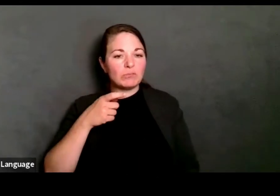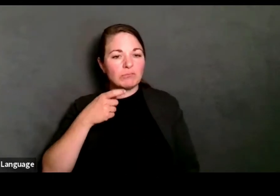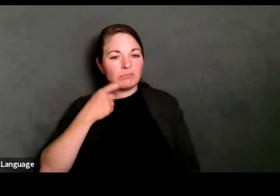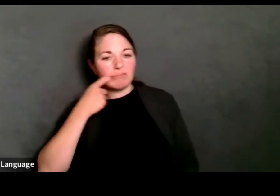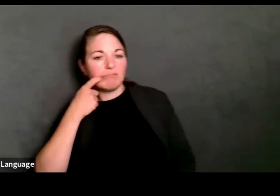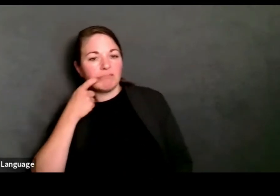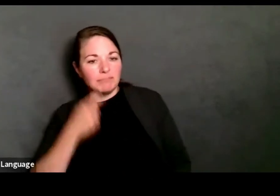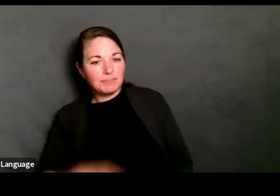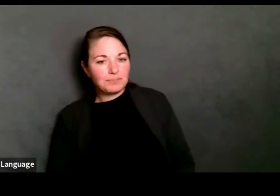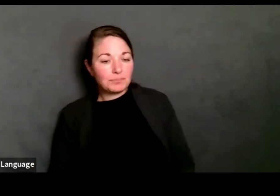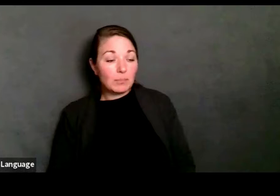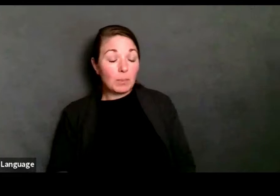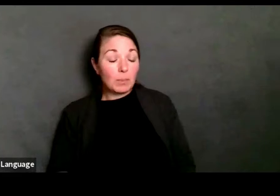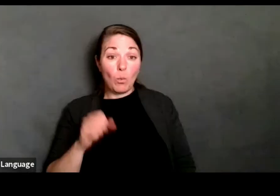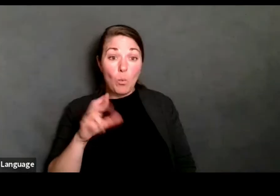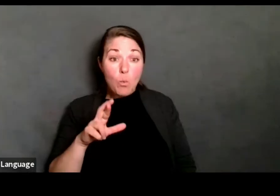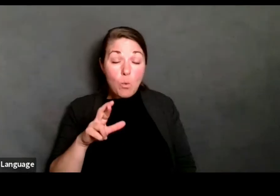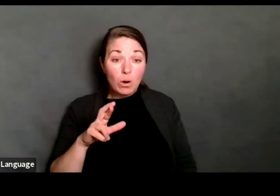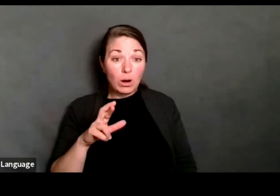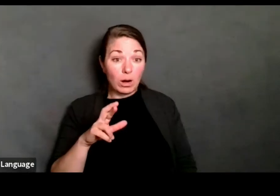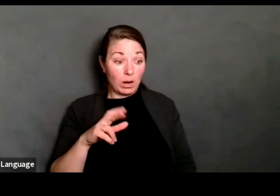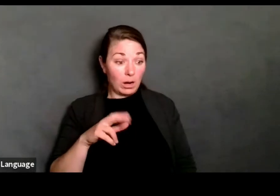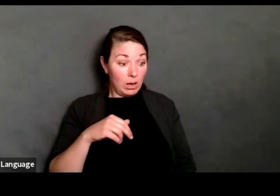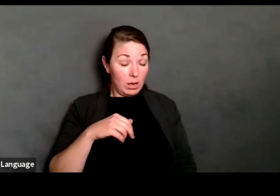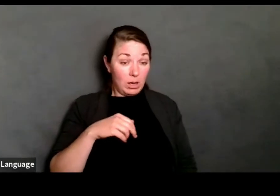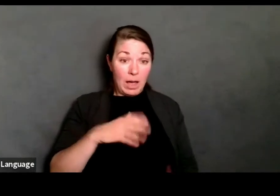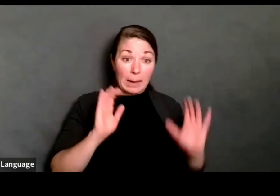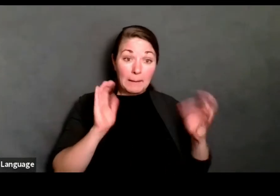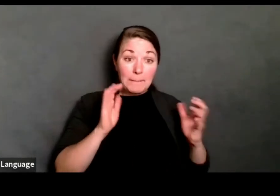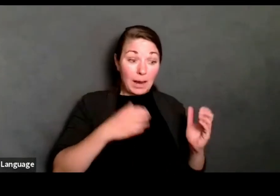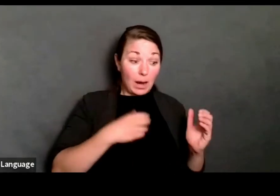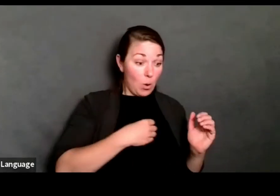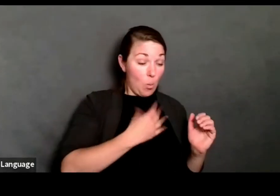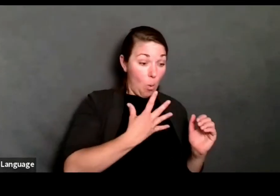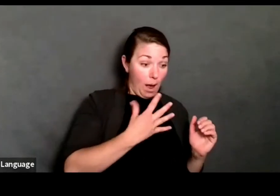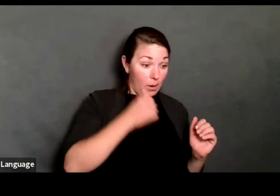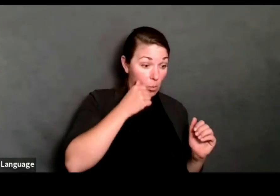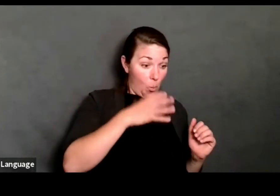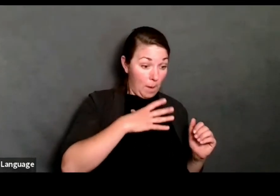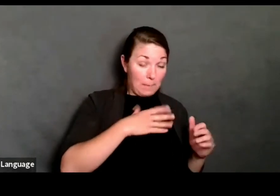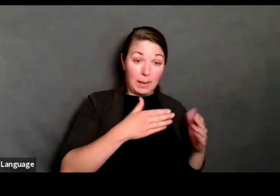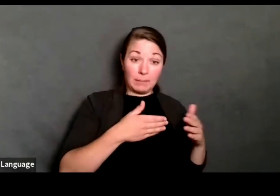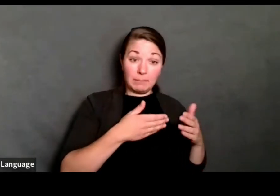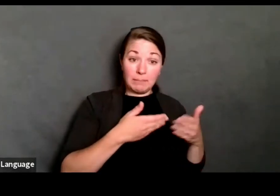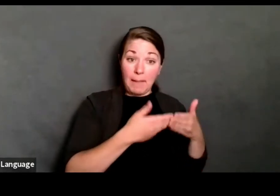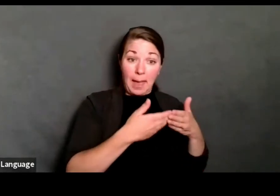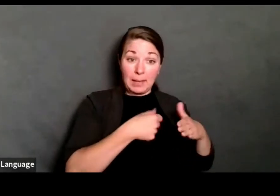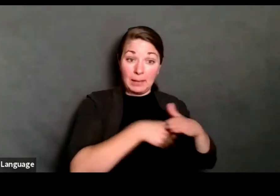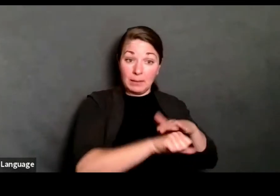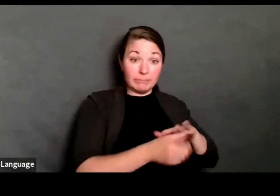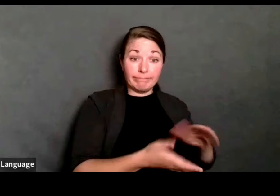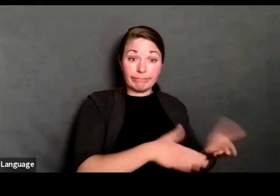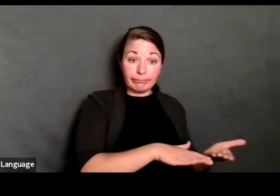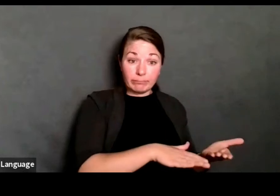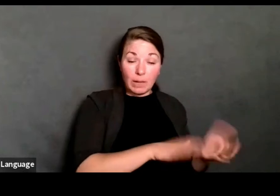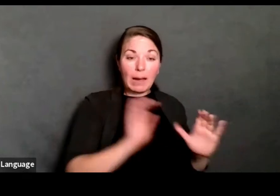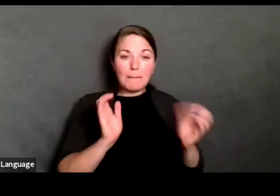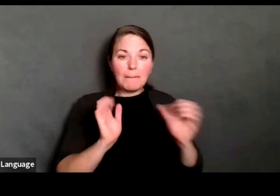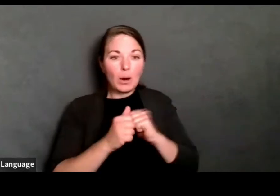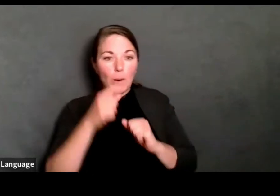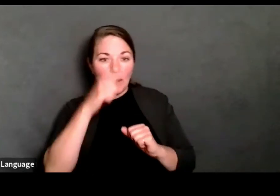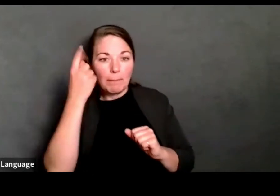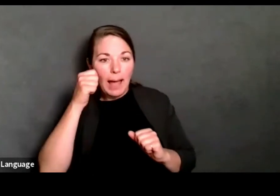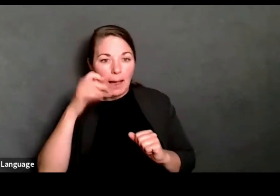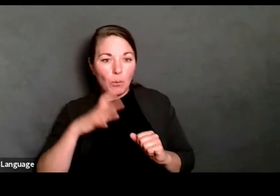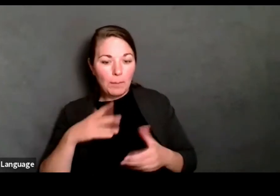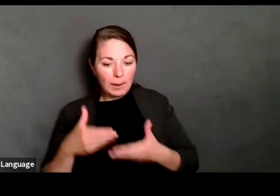results in the disparate maternal mortality rates between white and Black and brown women. All of these examples fall